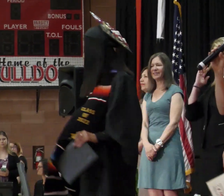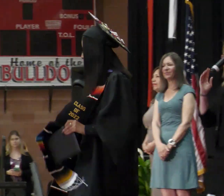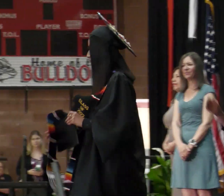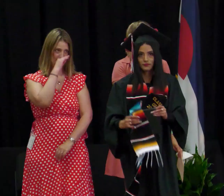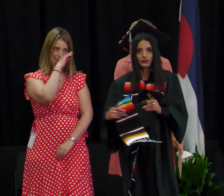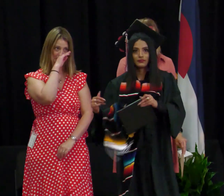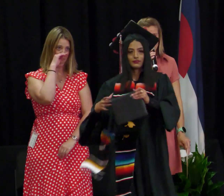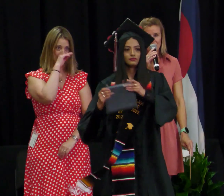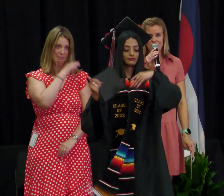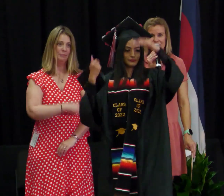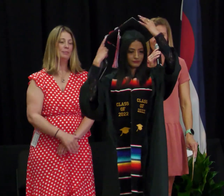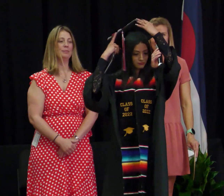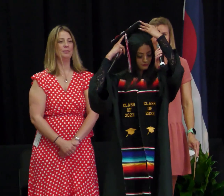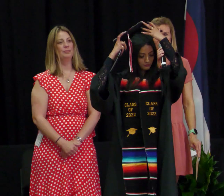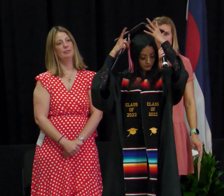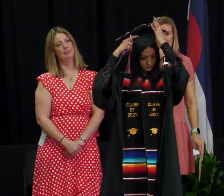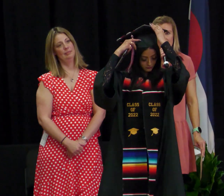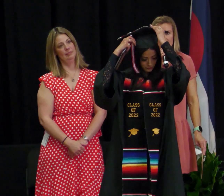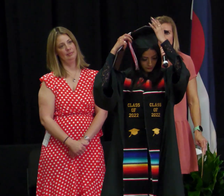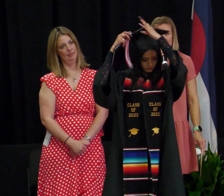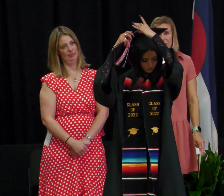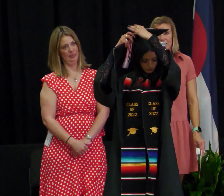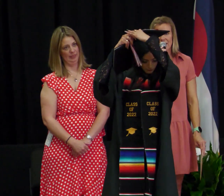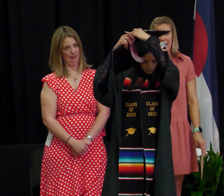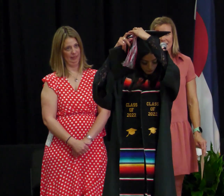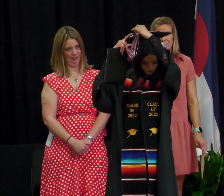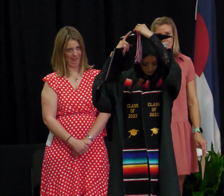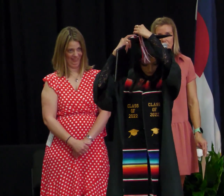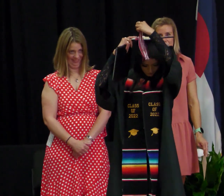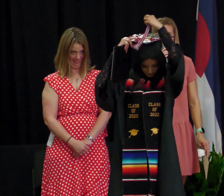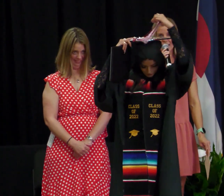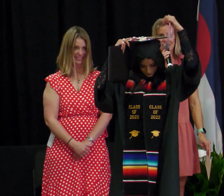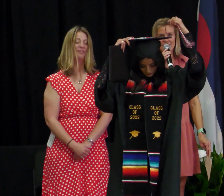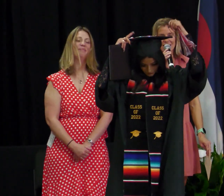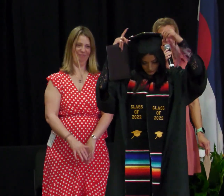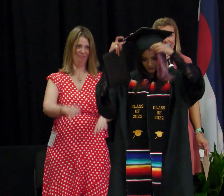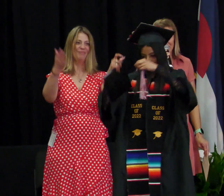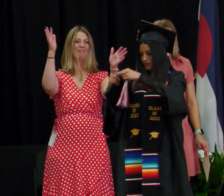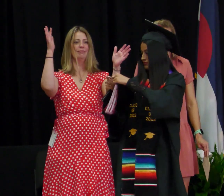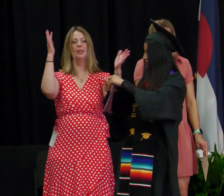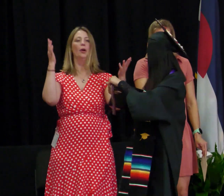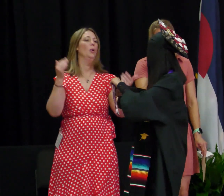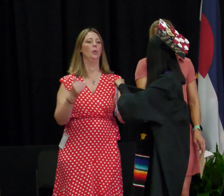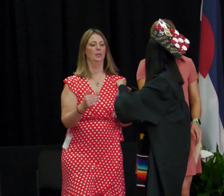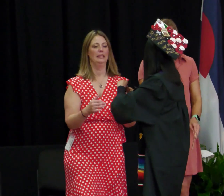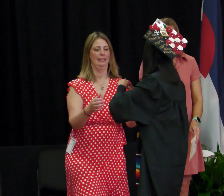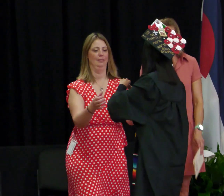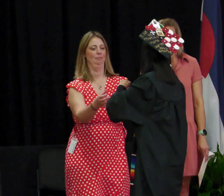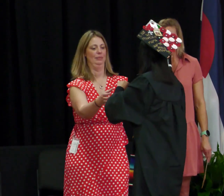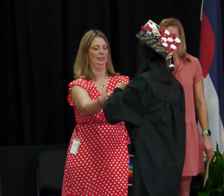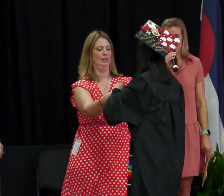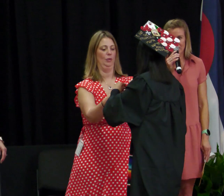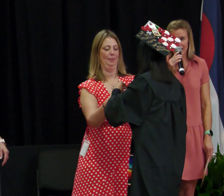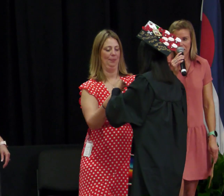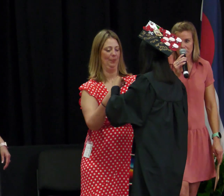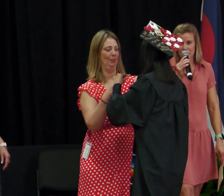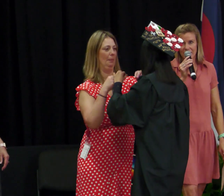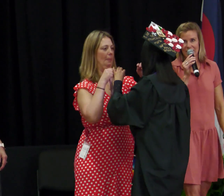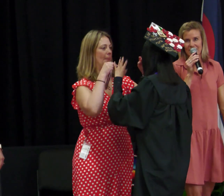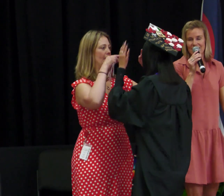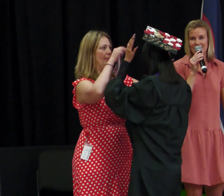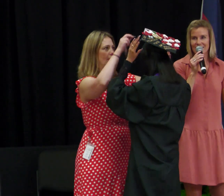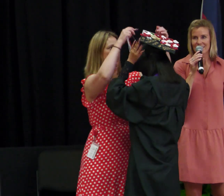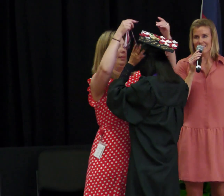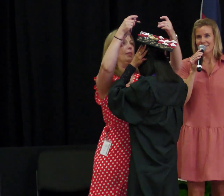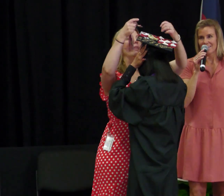And she's stepping to the corner Of the stage Moving her tassel From right to left Her tassel came off We're going to help her